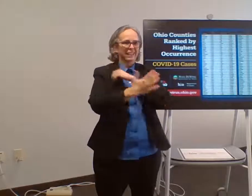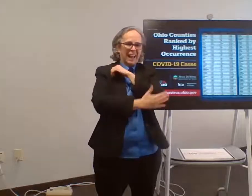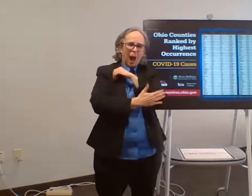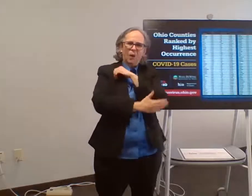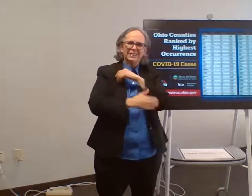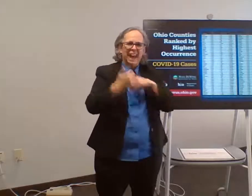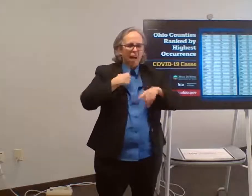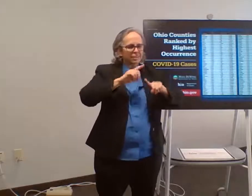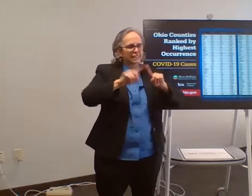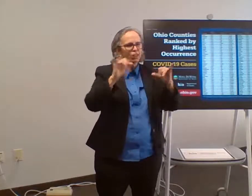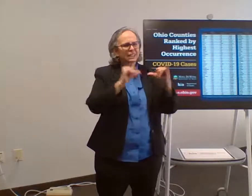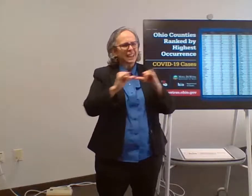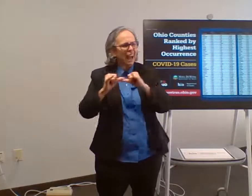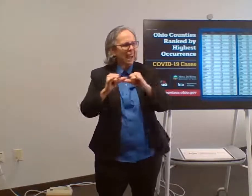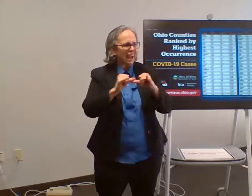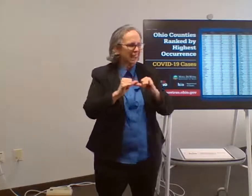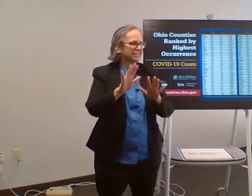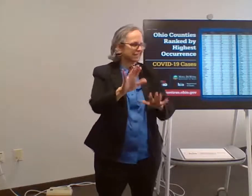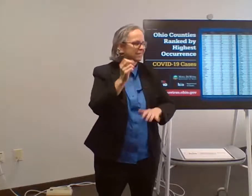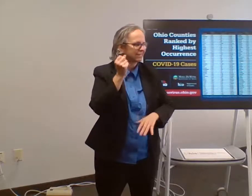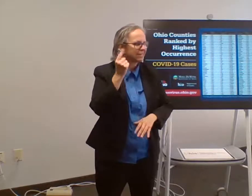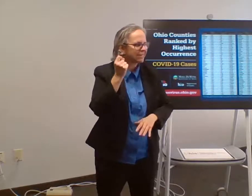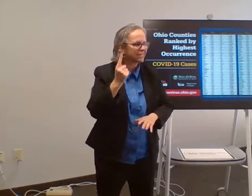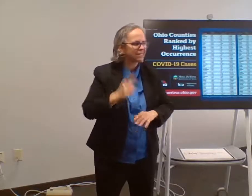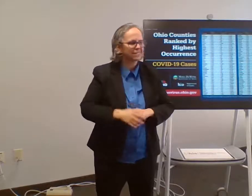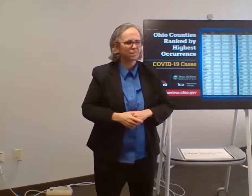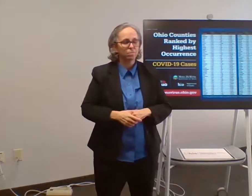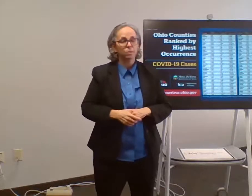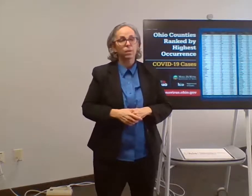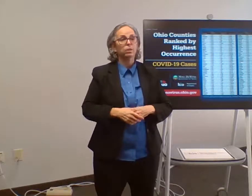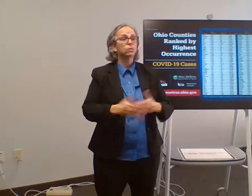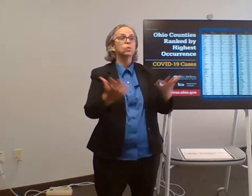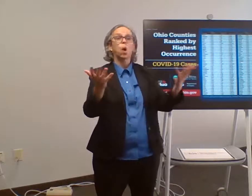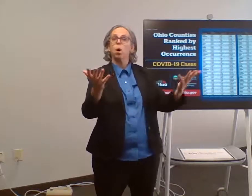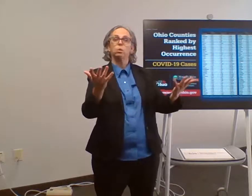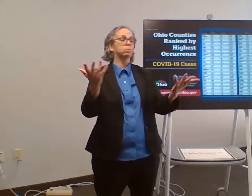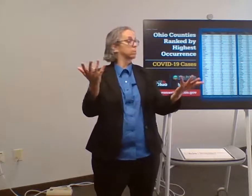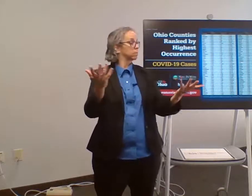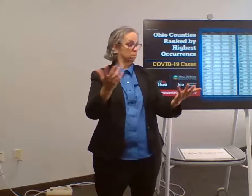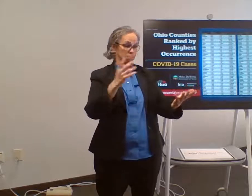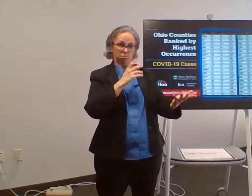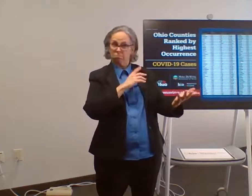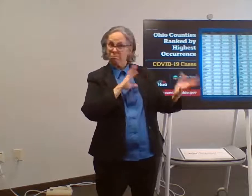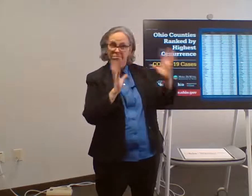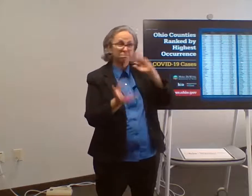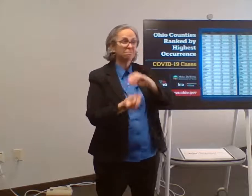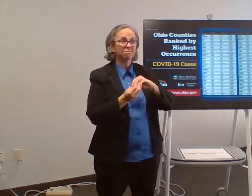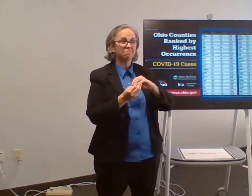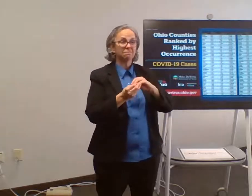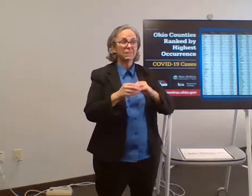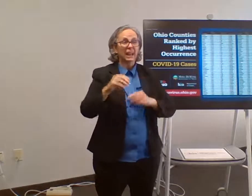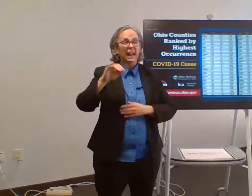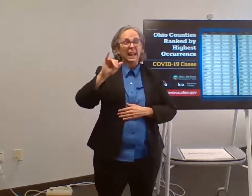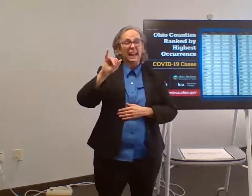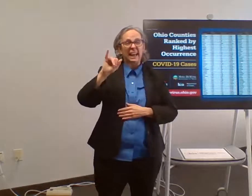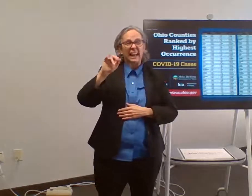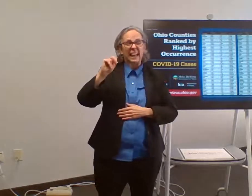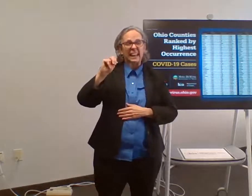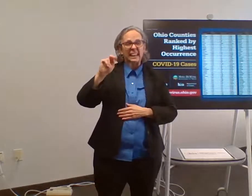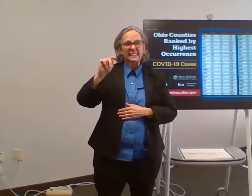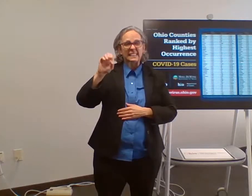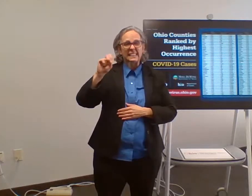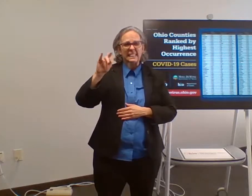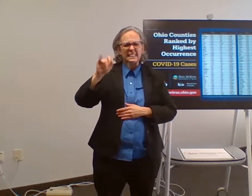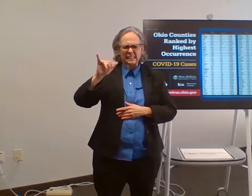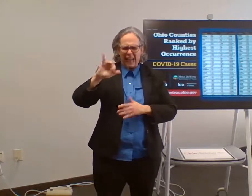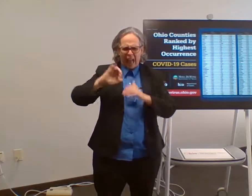population by county. So what we're trying to see is what is the intensity during the last 2 weeks of the COVID